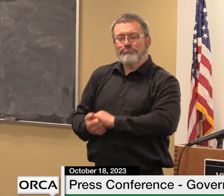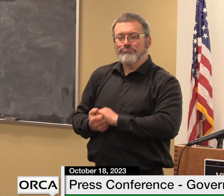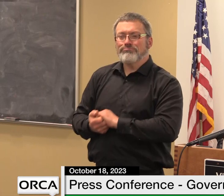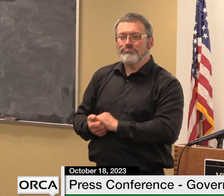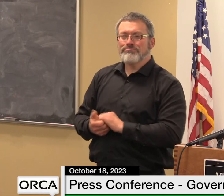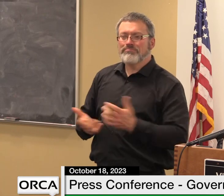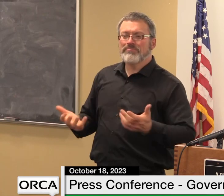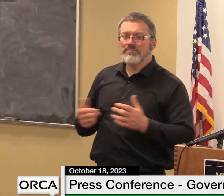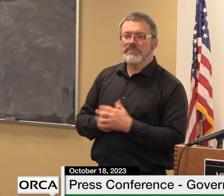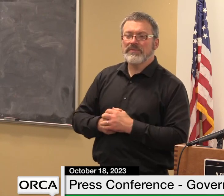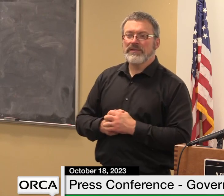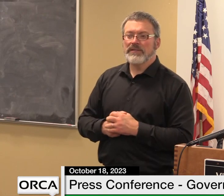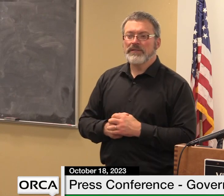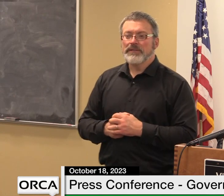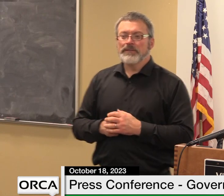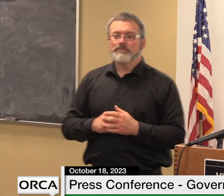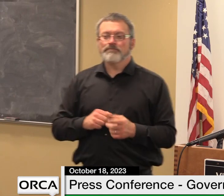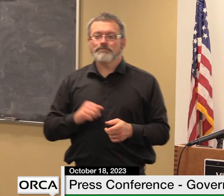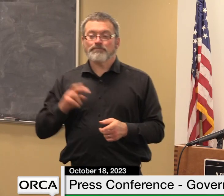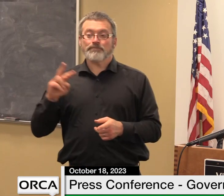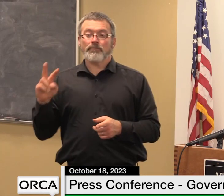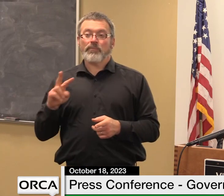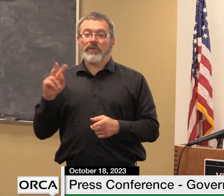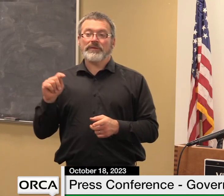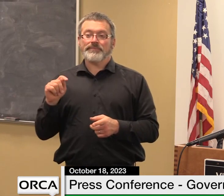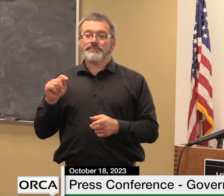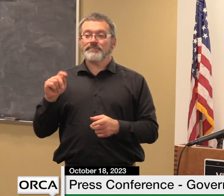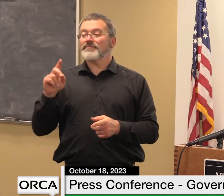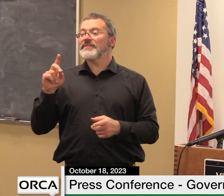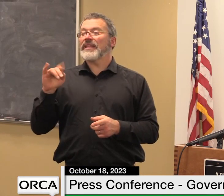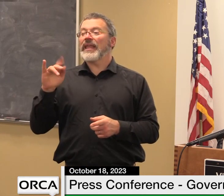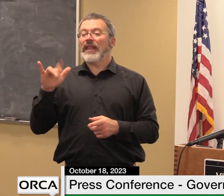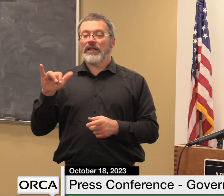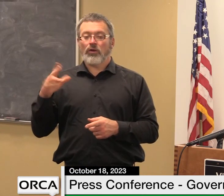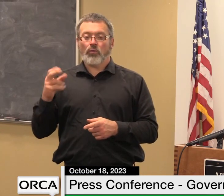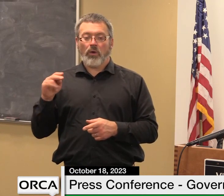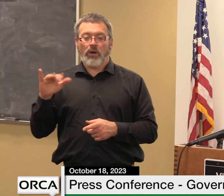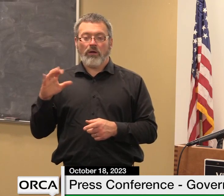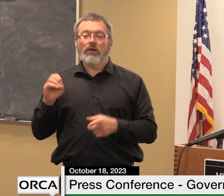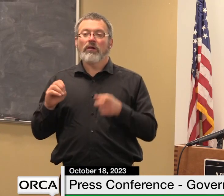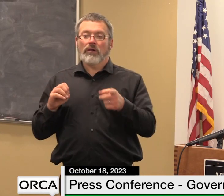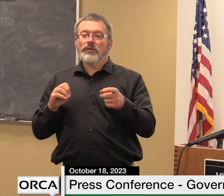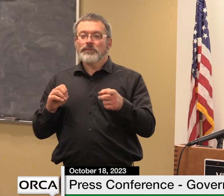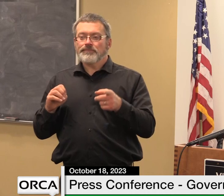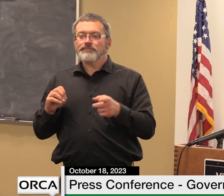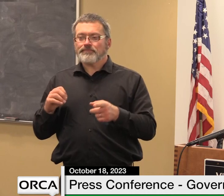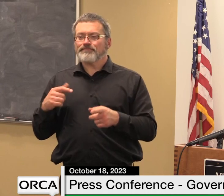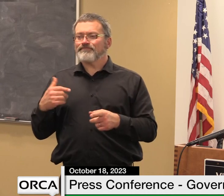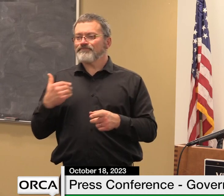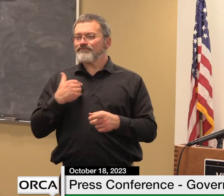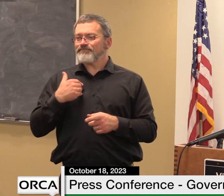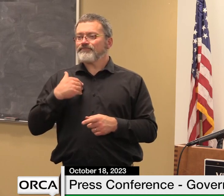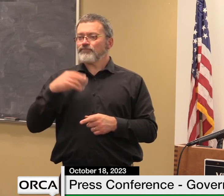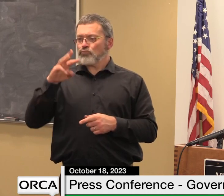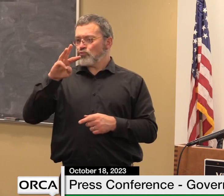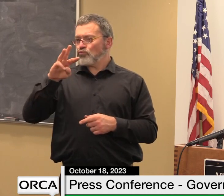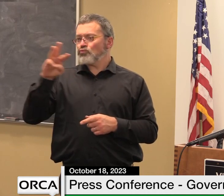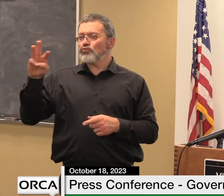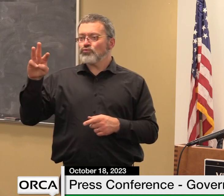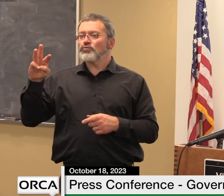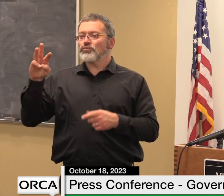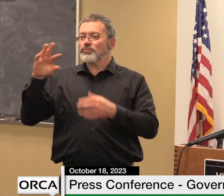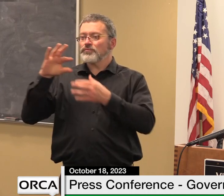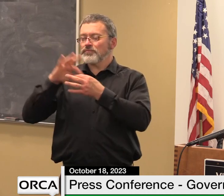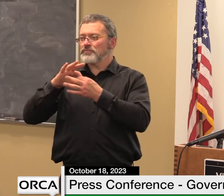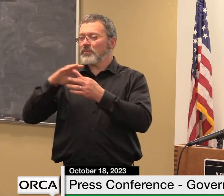Governor, we reported this morning that a Weinberger for Governor website is under construction. Any thoughts on facing